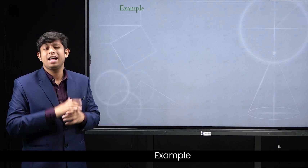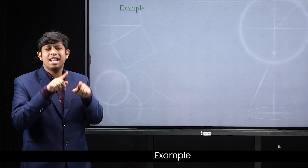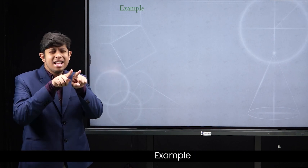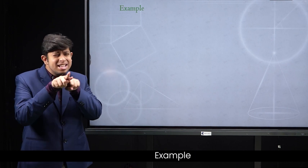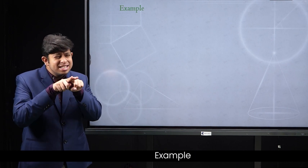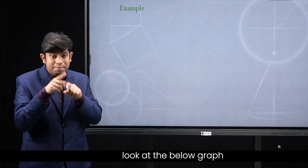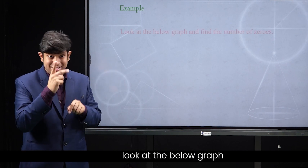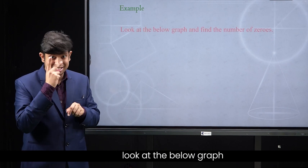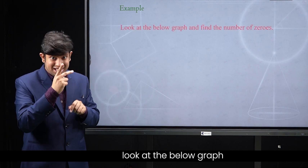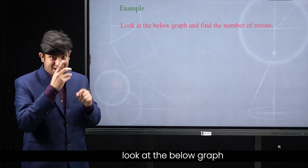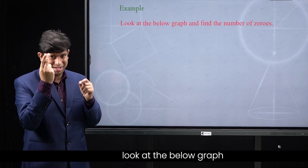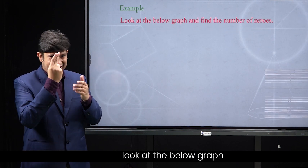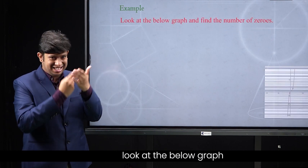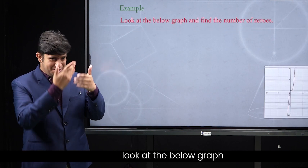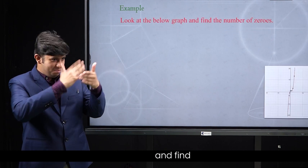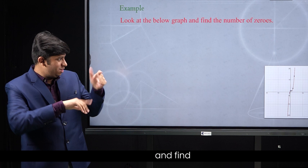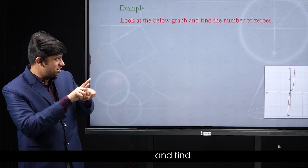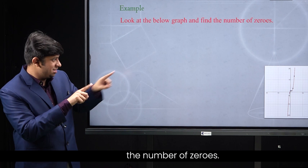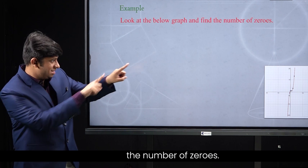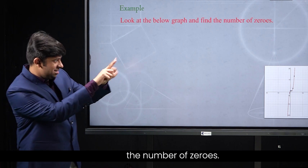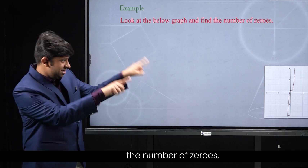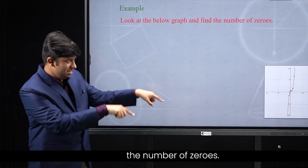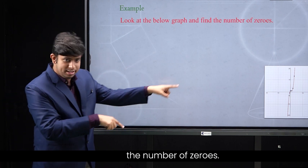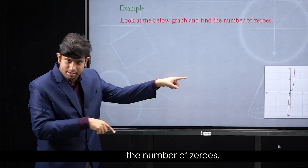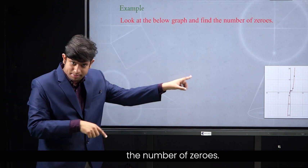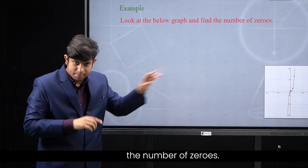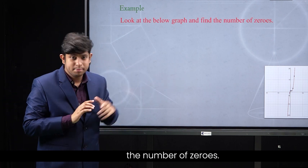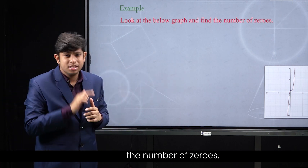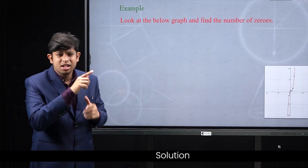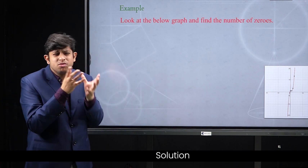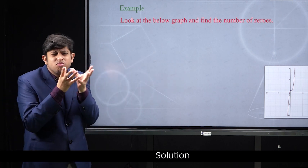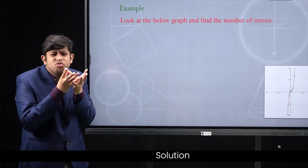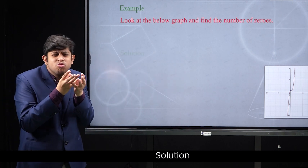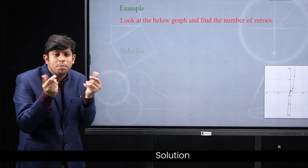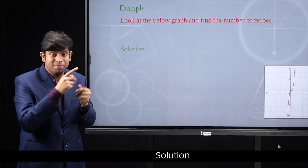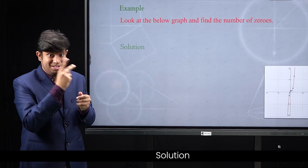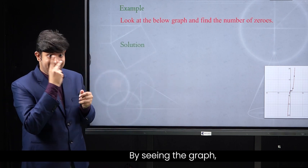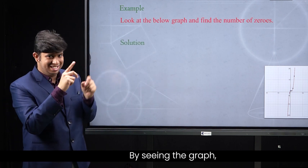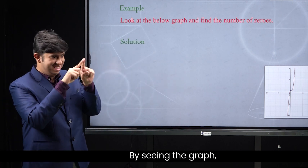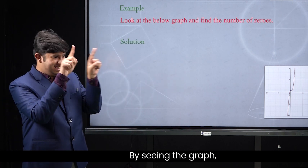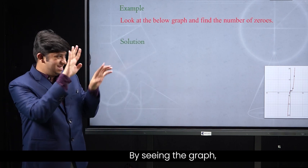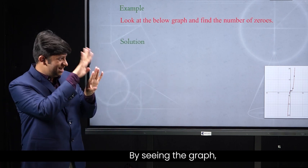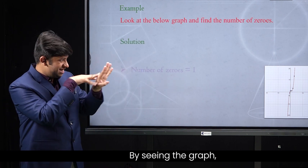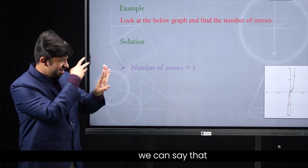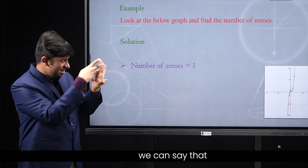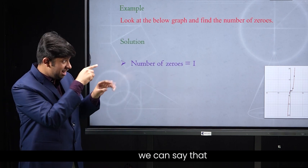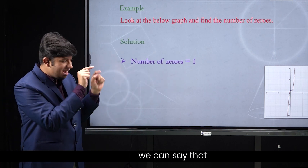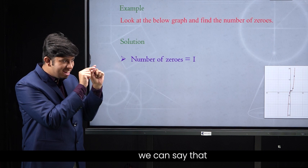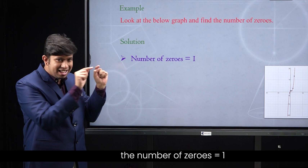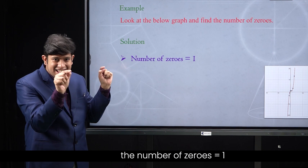Example: look at the below graph and find the number of zeros. Solution: by seeing the graph, we can say that the